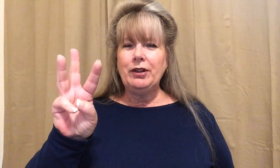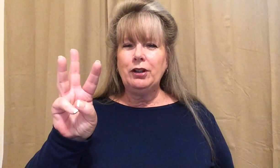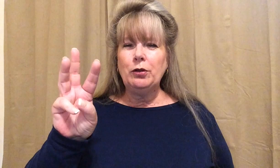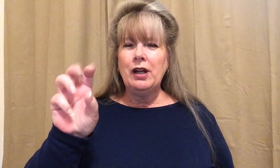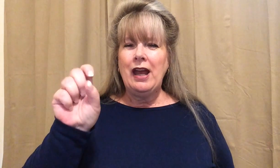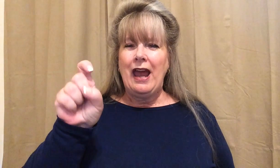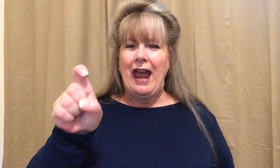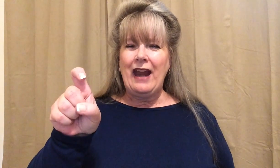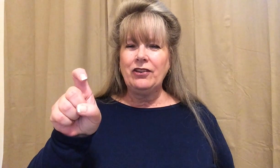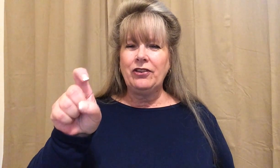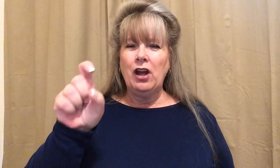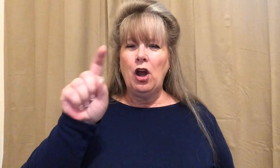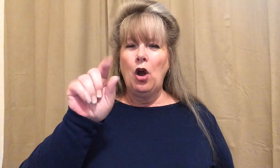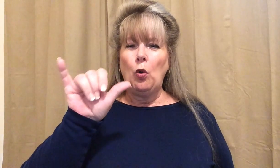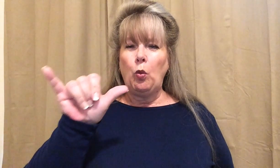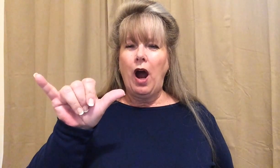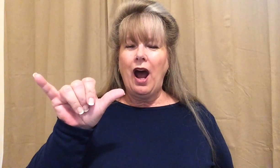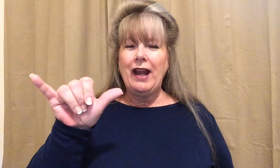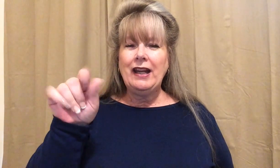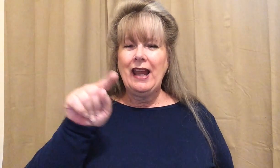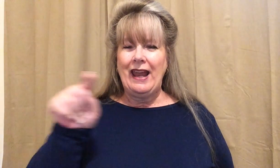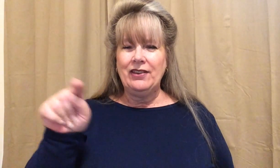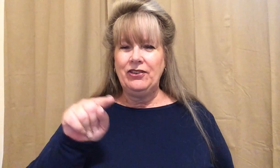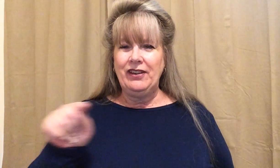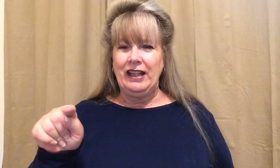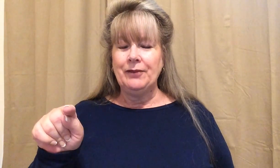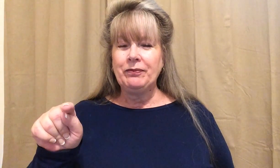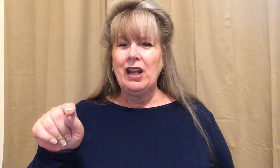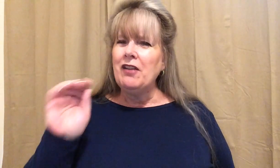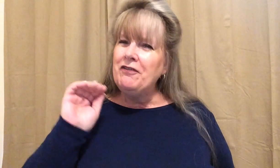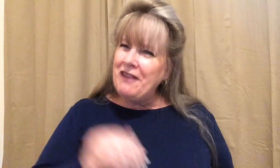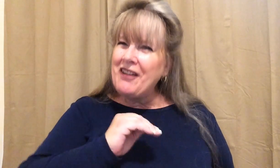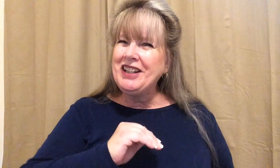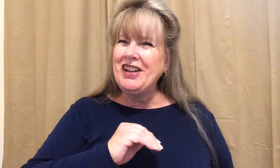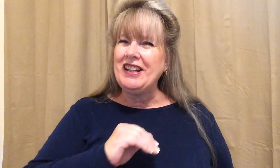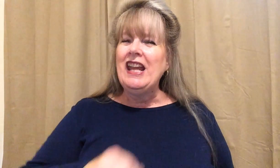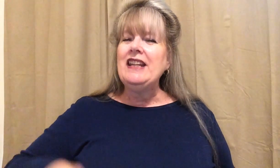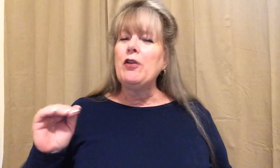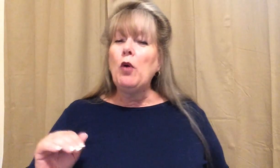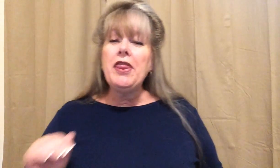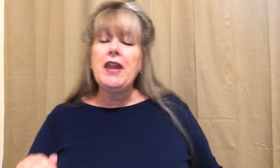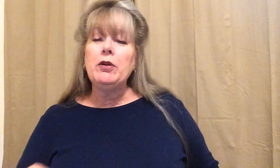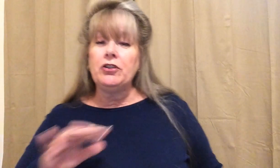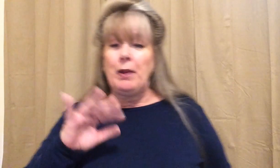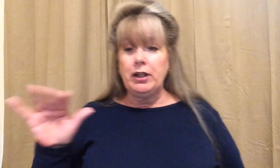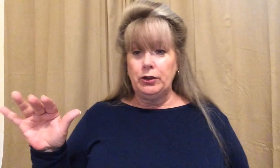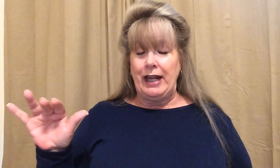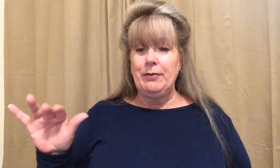W, X, Y, and Z. Very good. Now the one thing when you're spelling your name that you'll